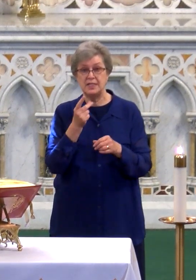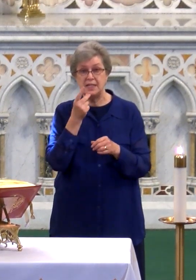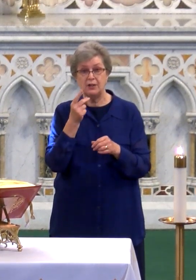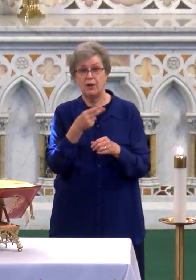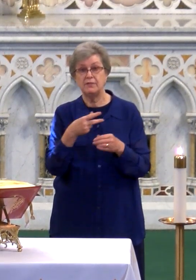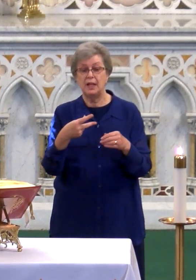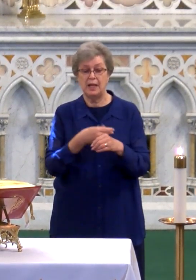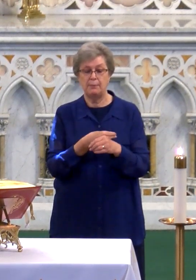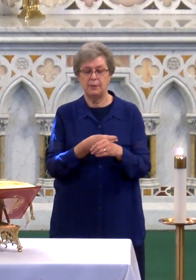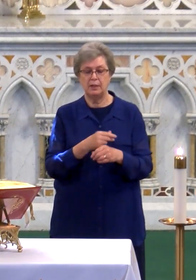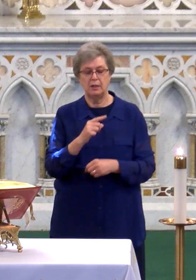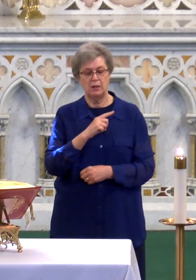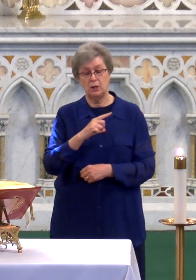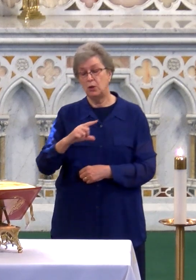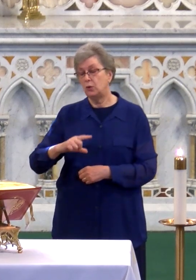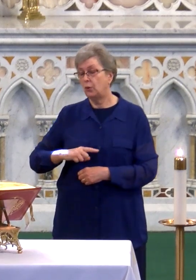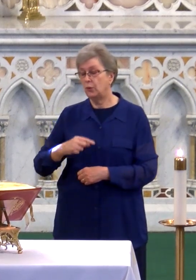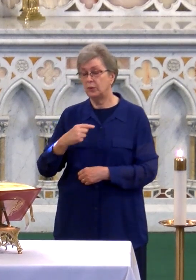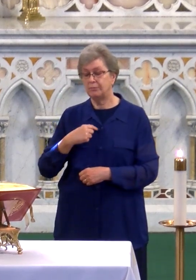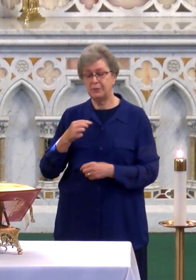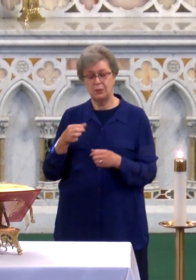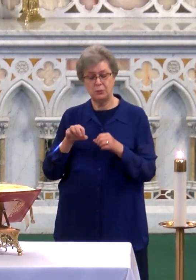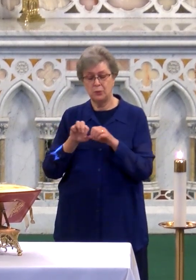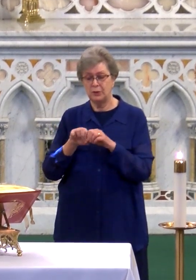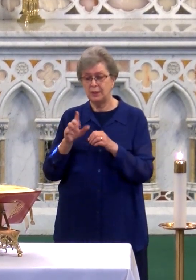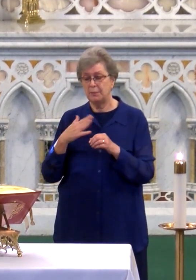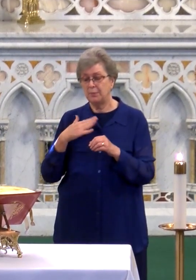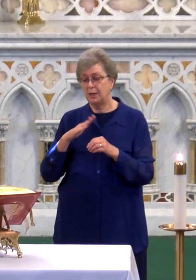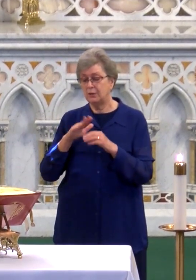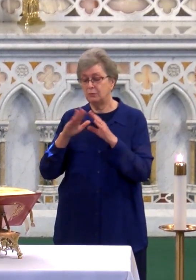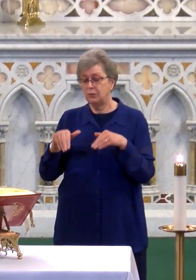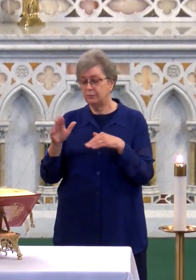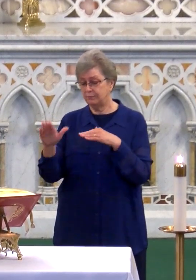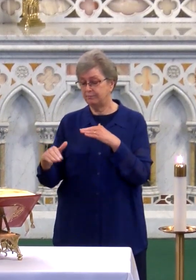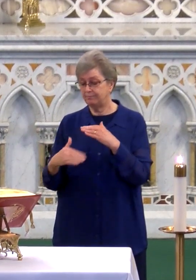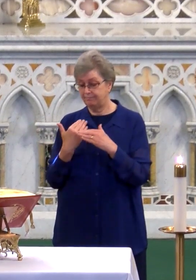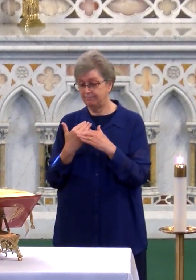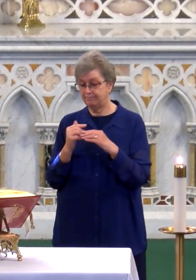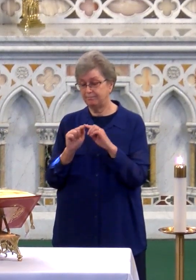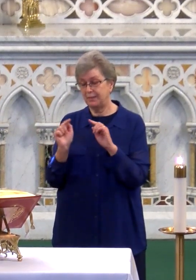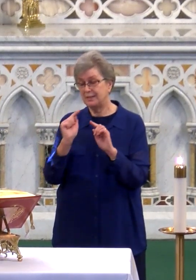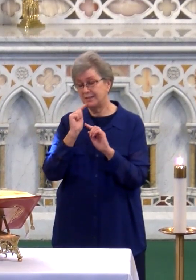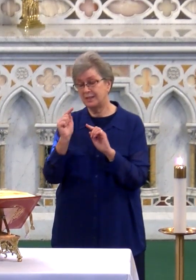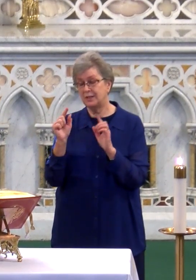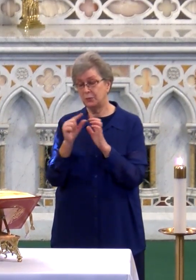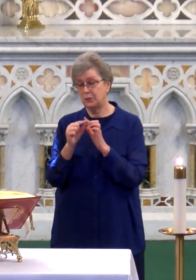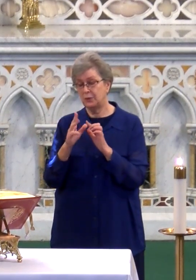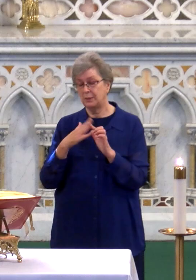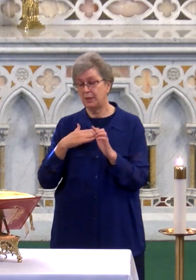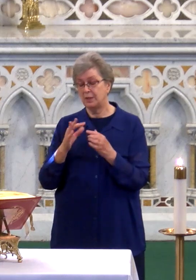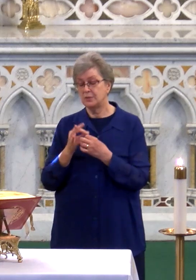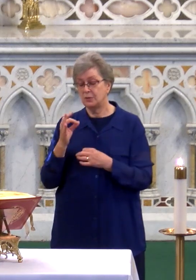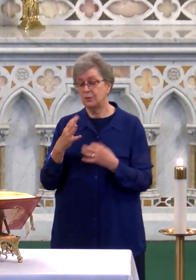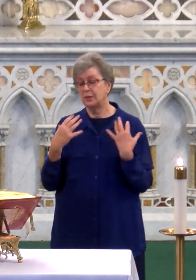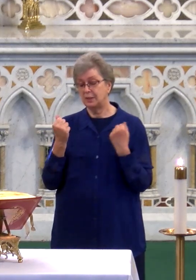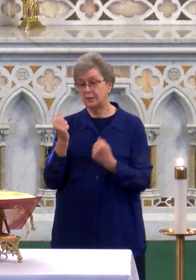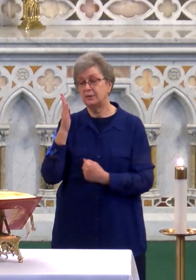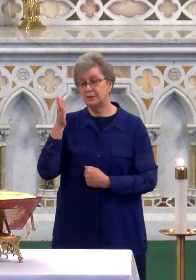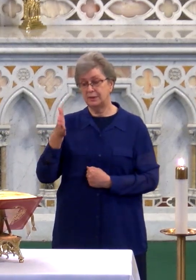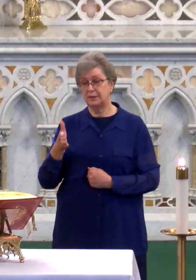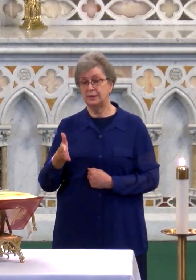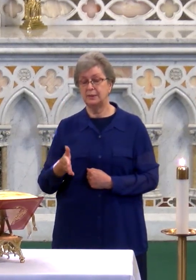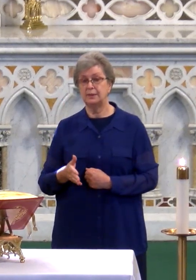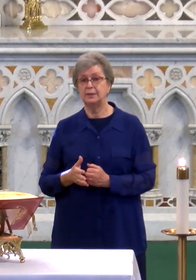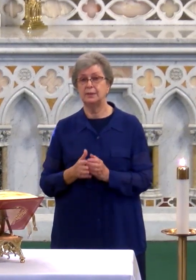the Lamb. Lord, I am not worthy that you should enter under my roof, but only say the word, and my soul shall be